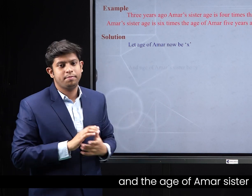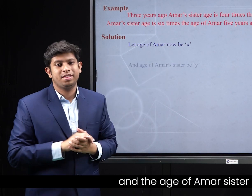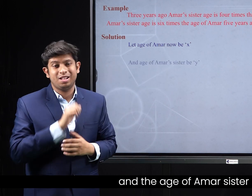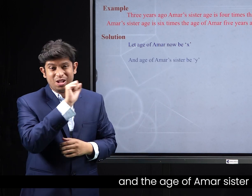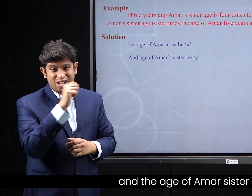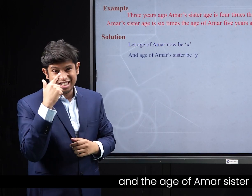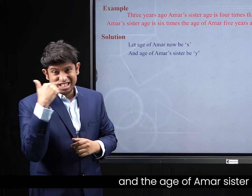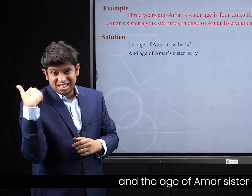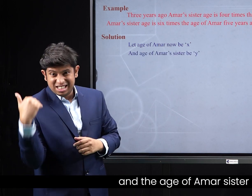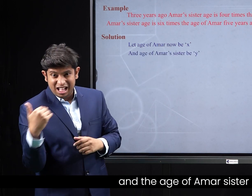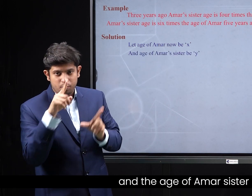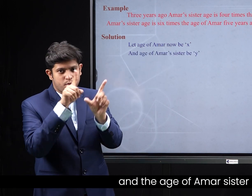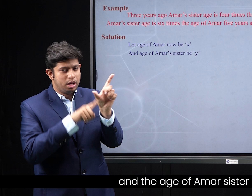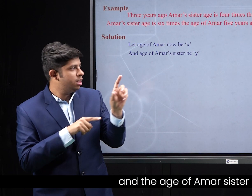and the age of Amar's sister be y.